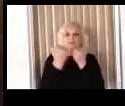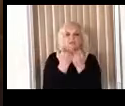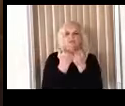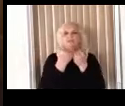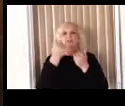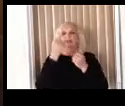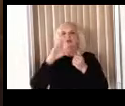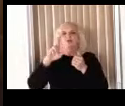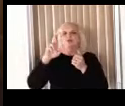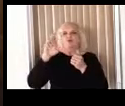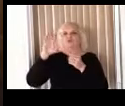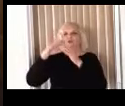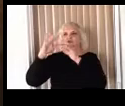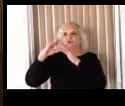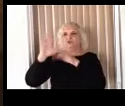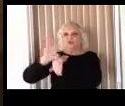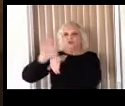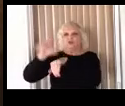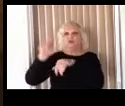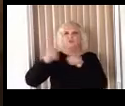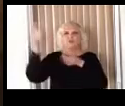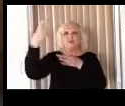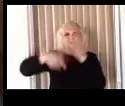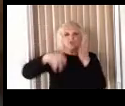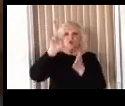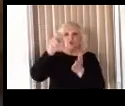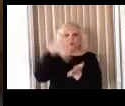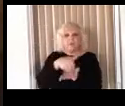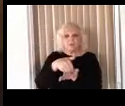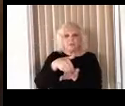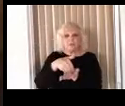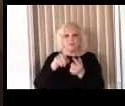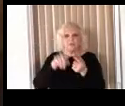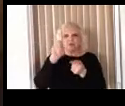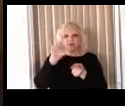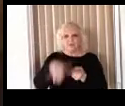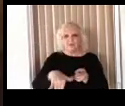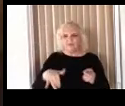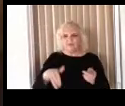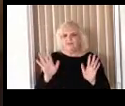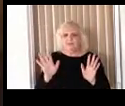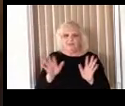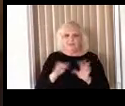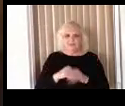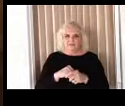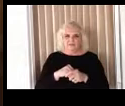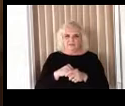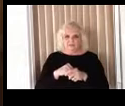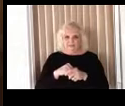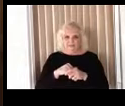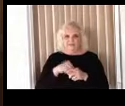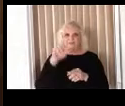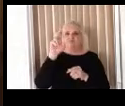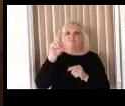but the charge was $2,000 to do that, with the meetings. But